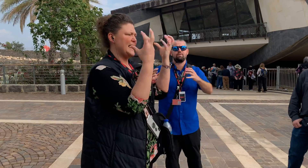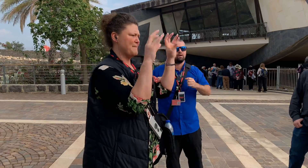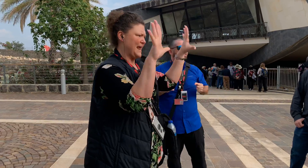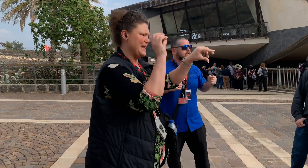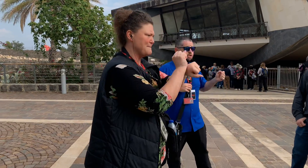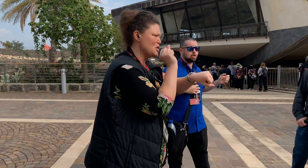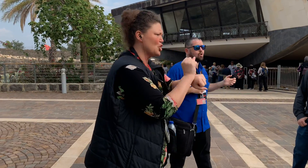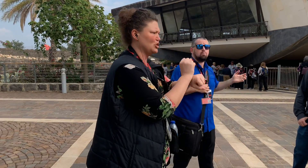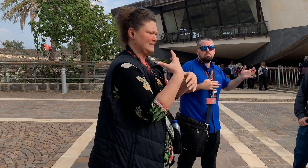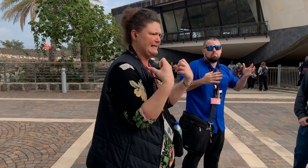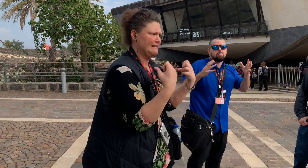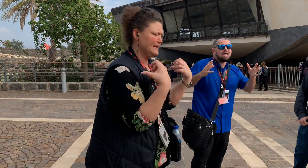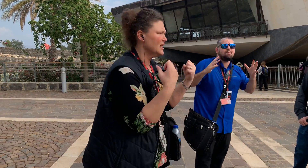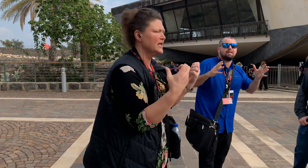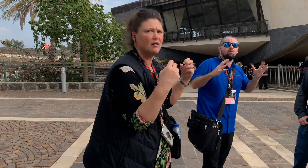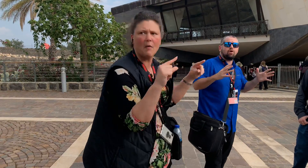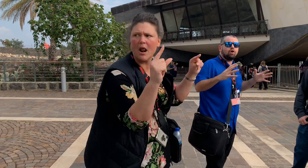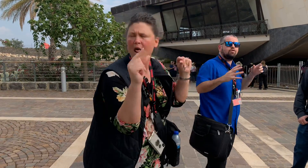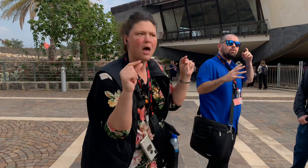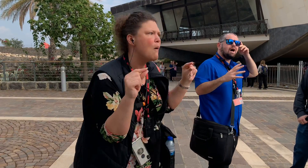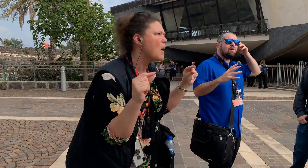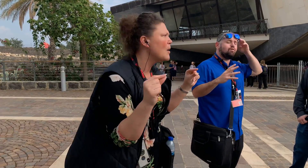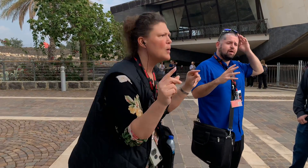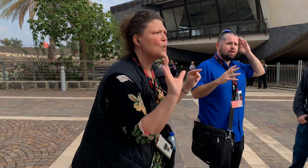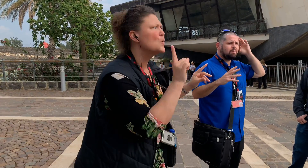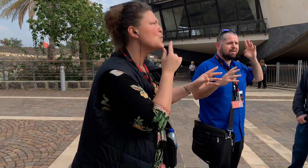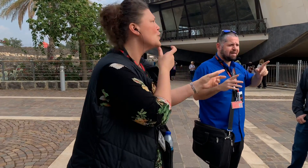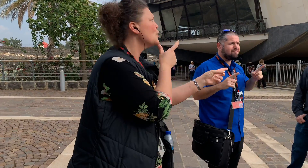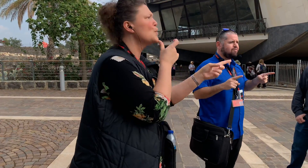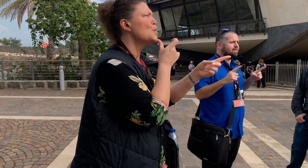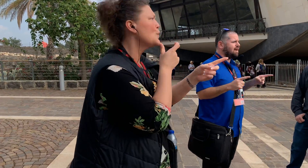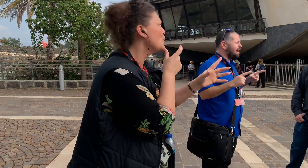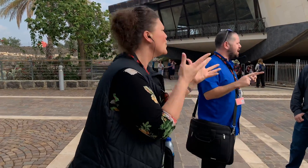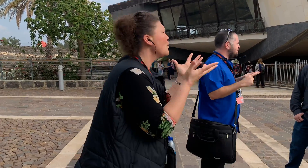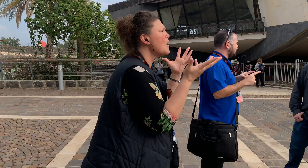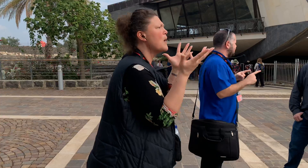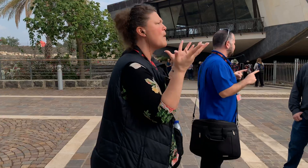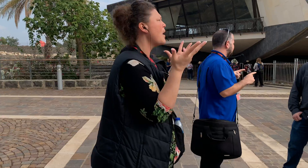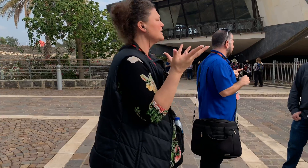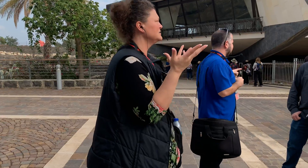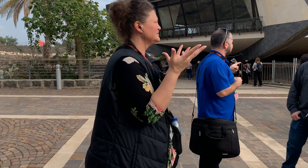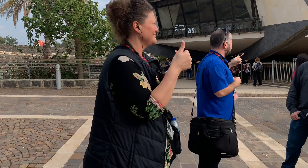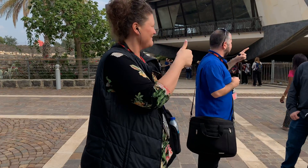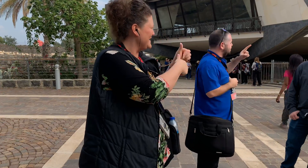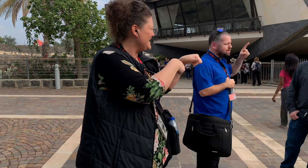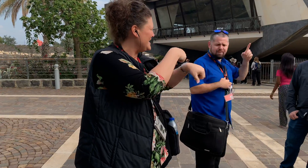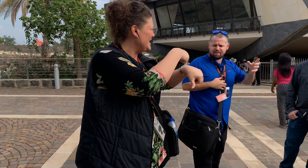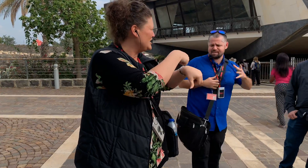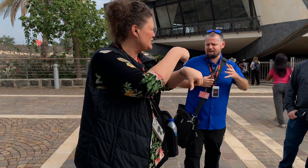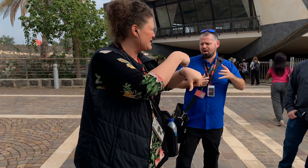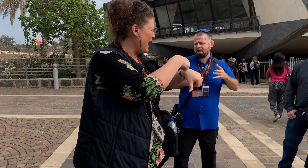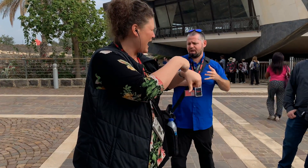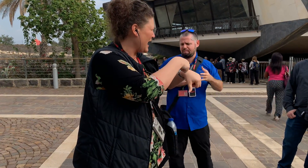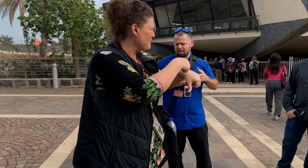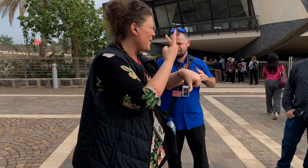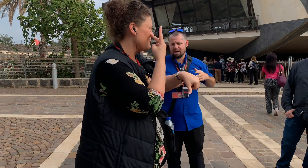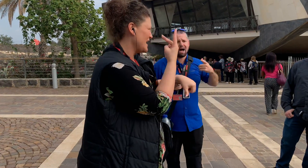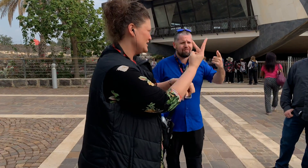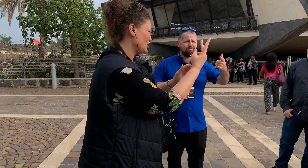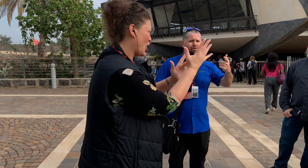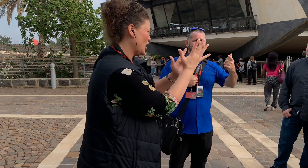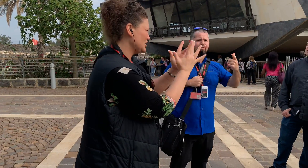lot of people. So maybe they were not around, but every time they saw